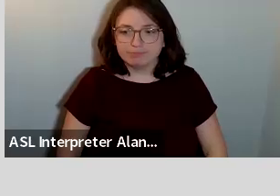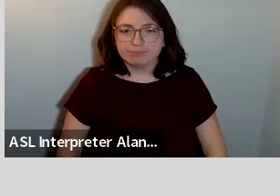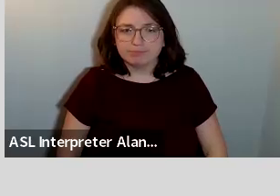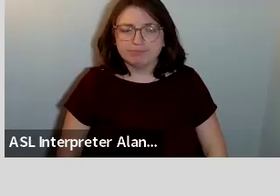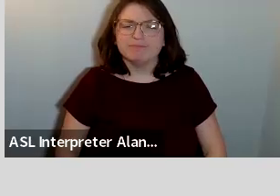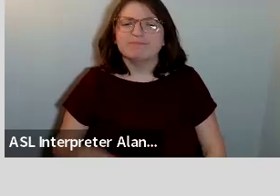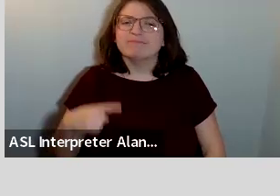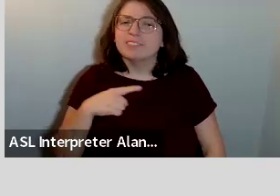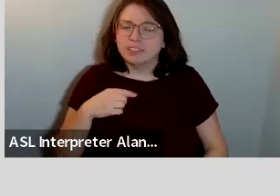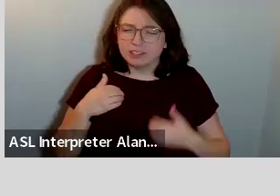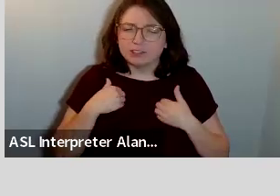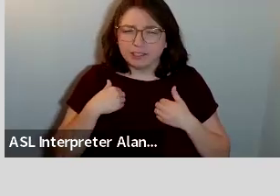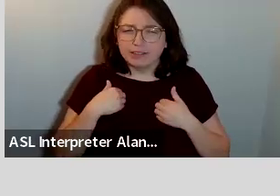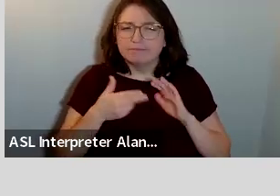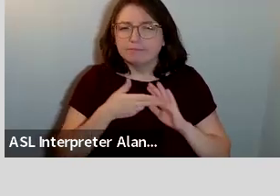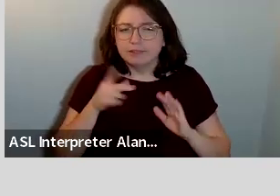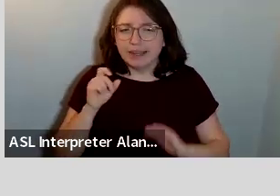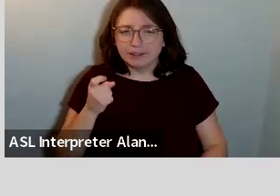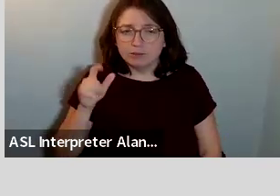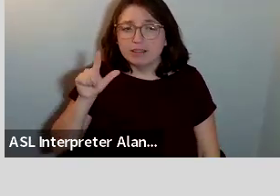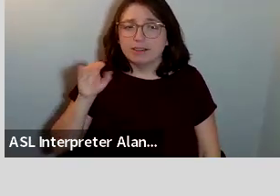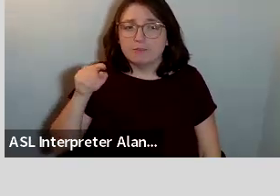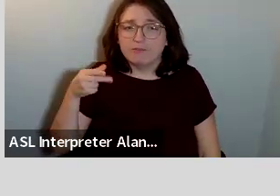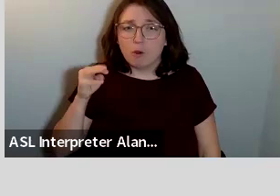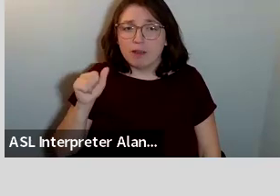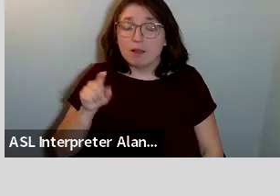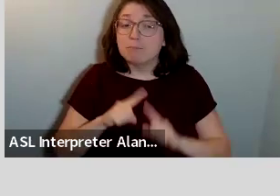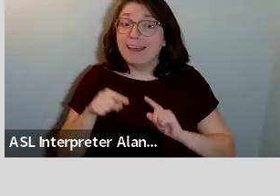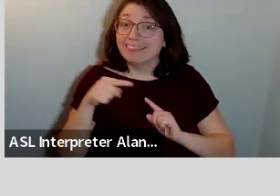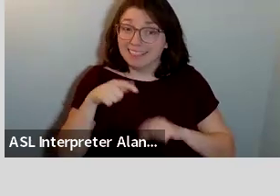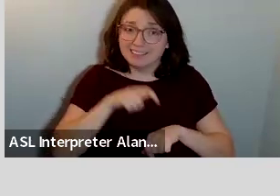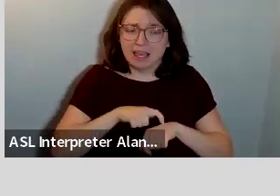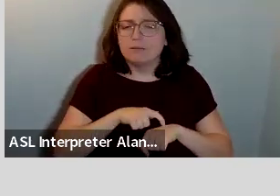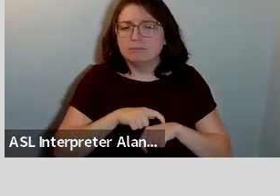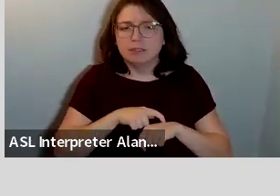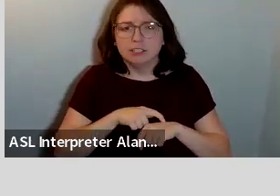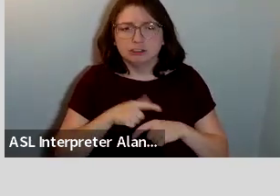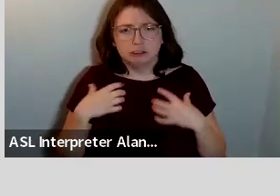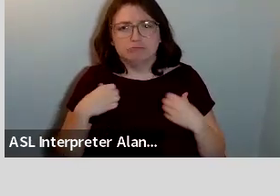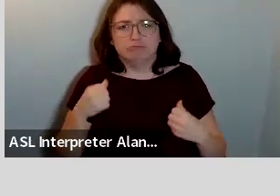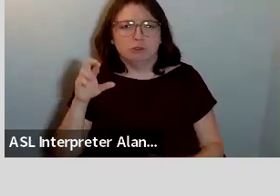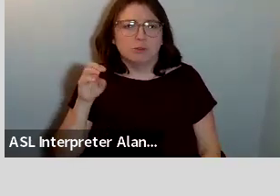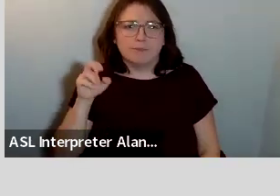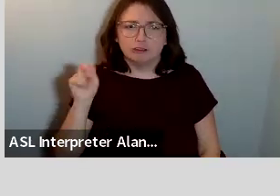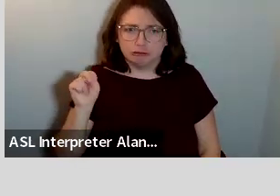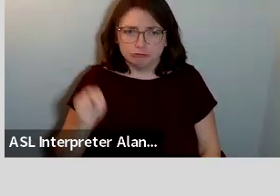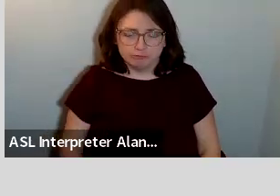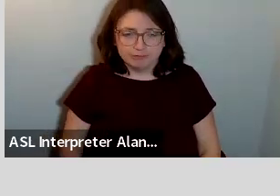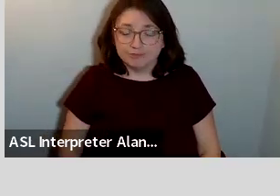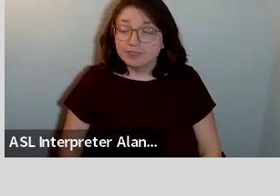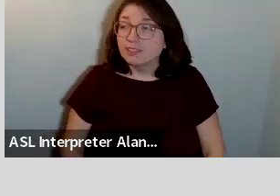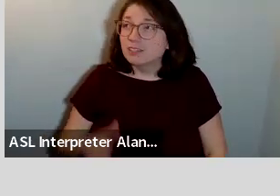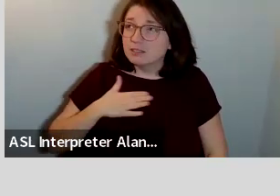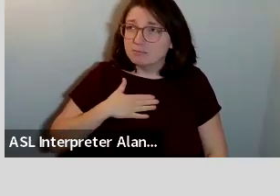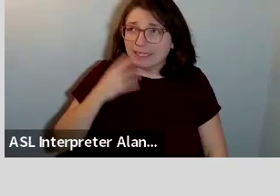She had lymphoma at this point in remission. The lymphoma experience from 5 years